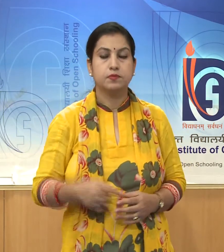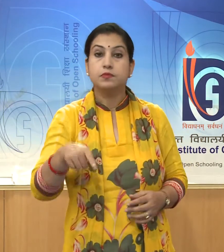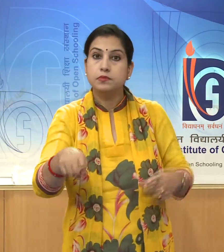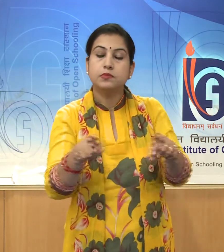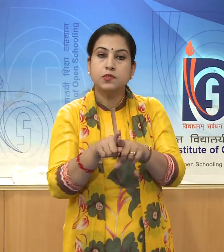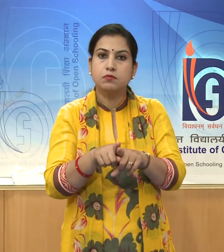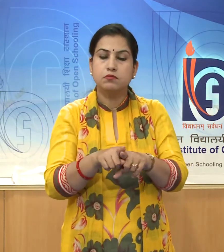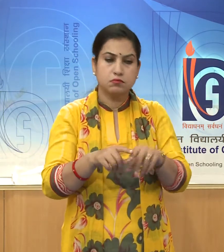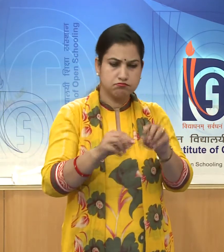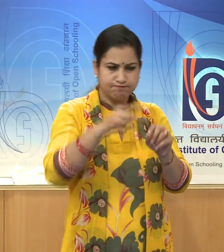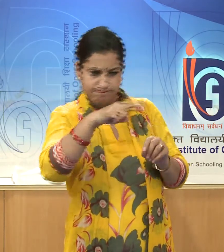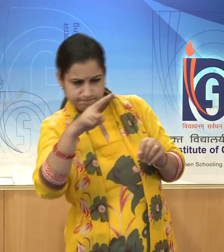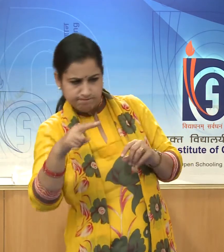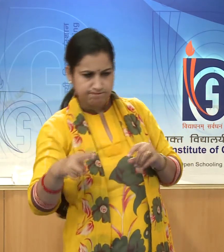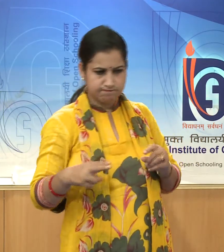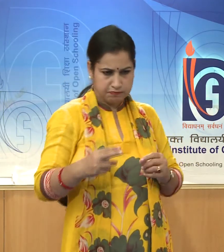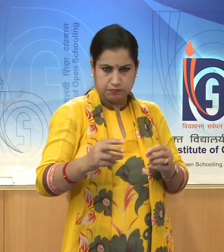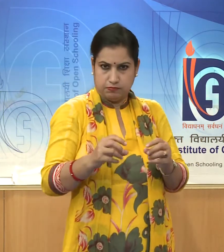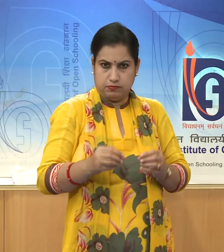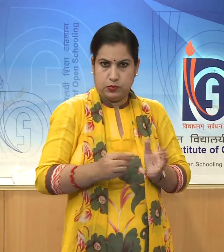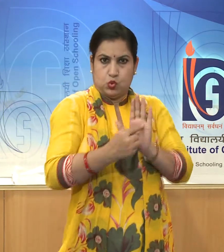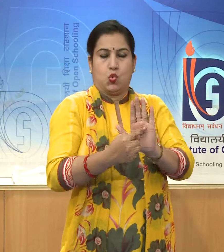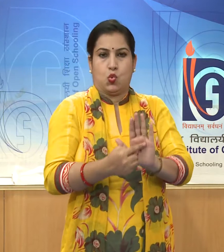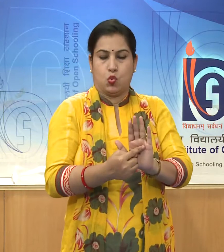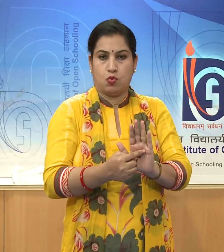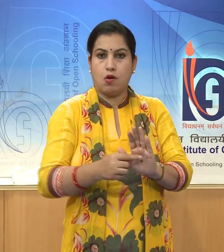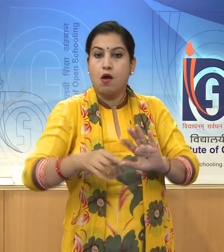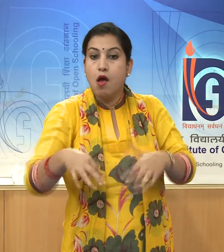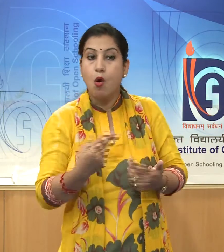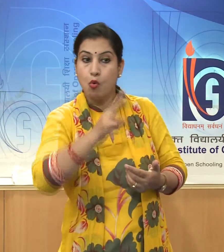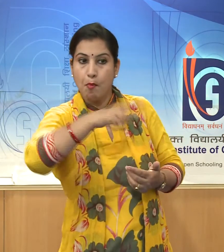and structure to painting,